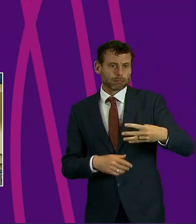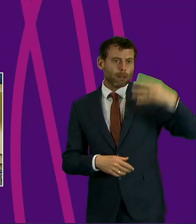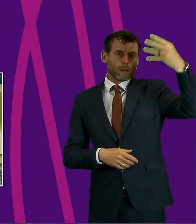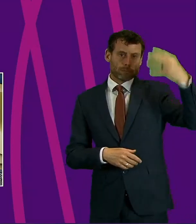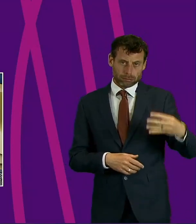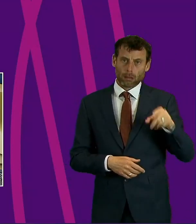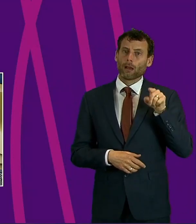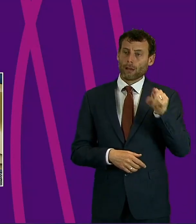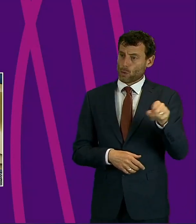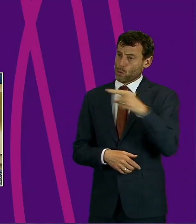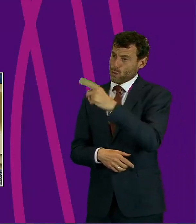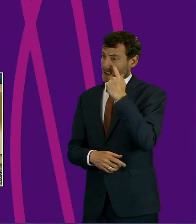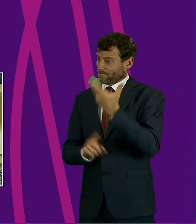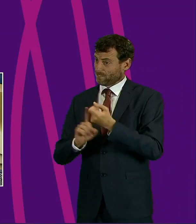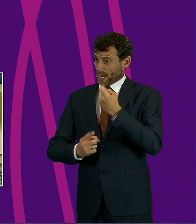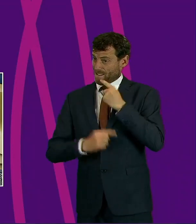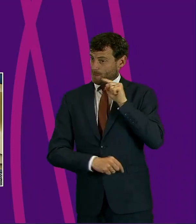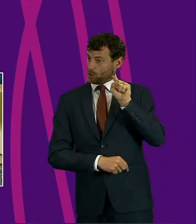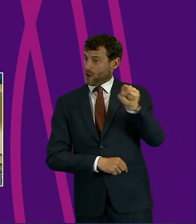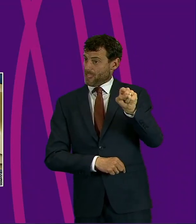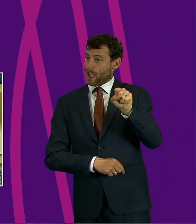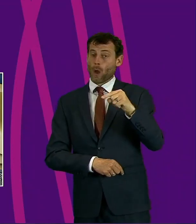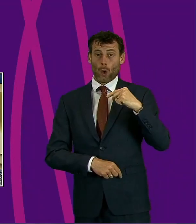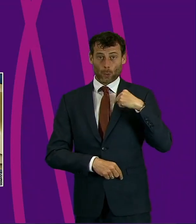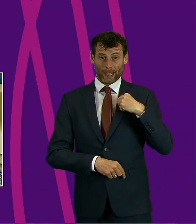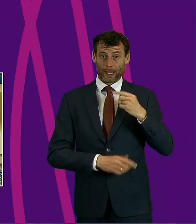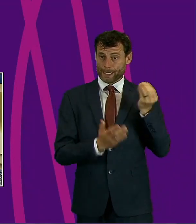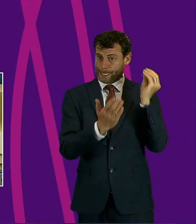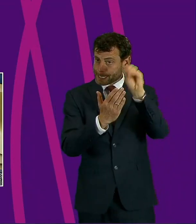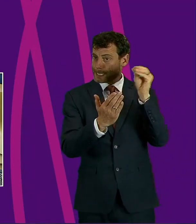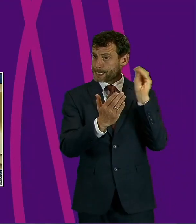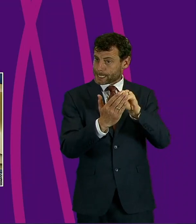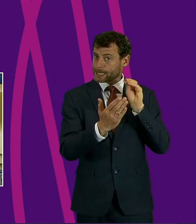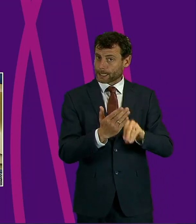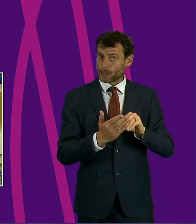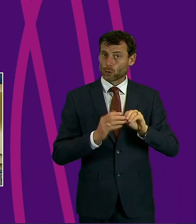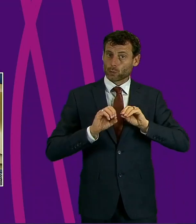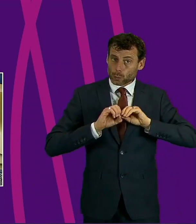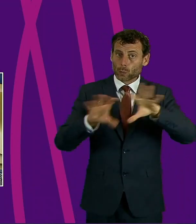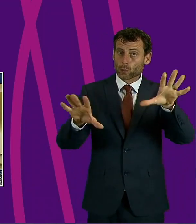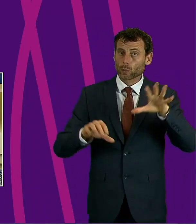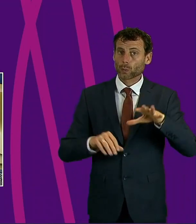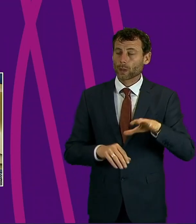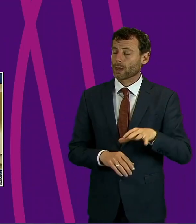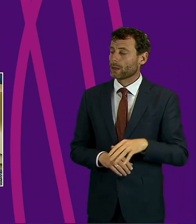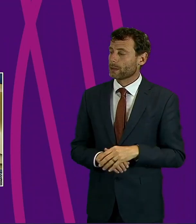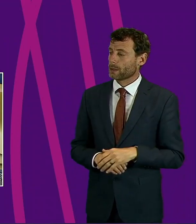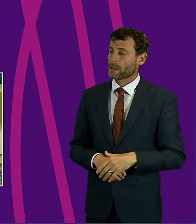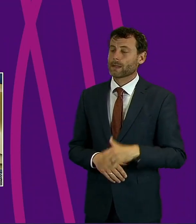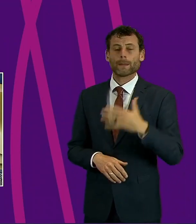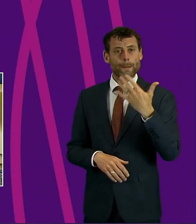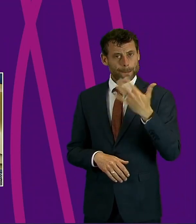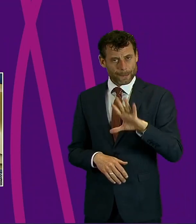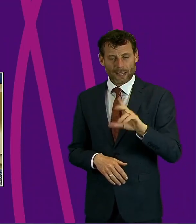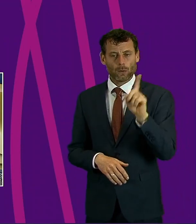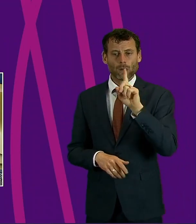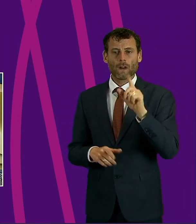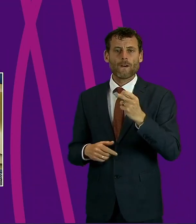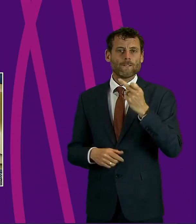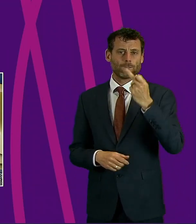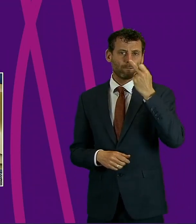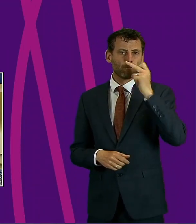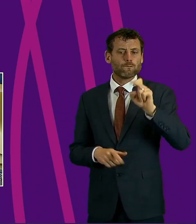I also think it's really important that we answer questions in this format. There have been a range of virtual question times with ministers. I'm